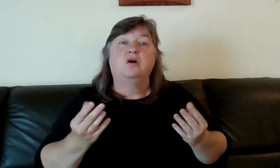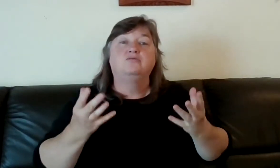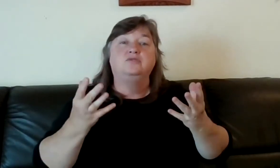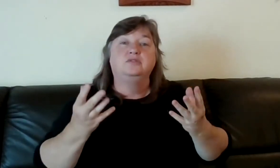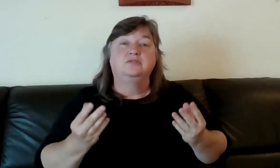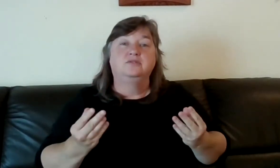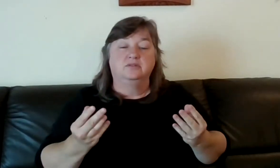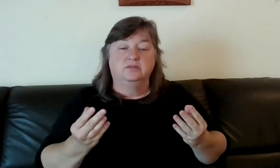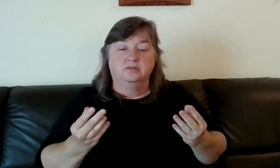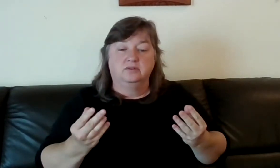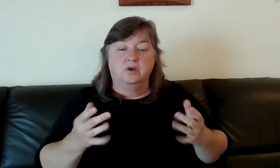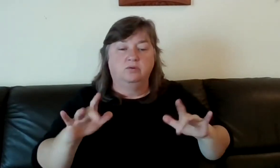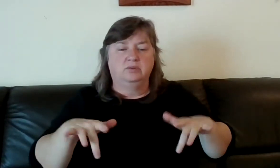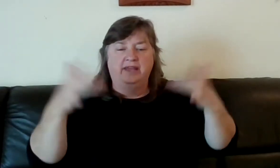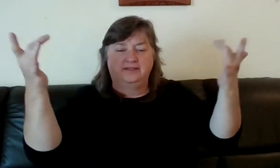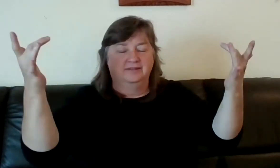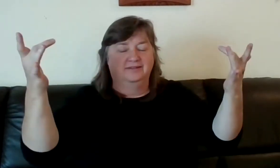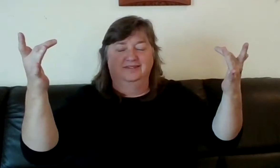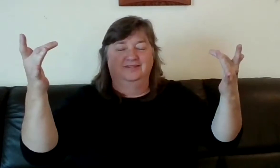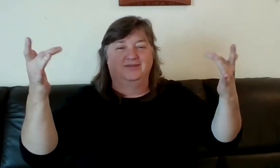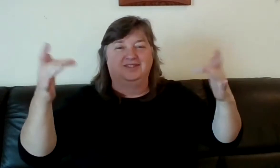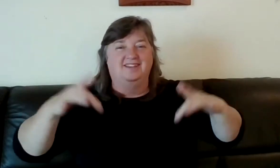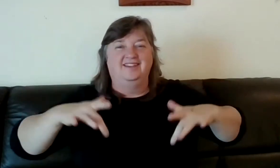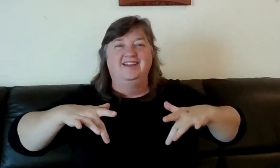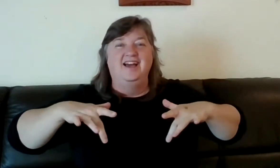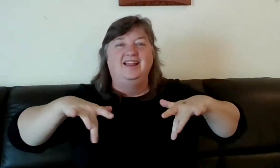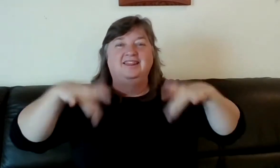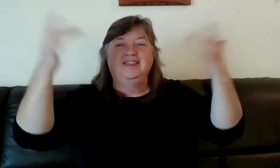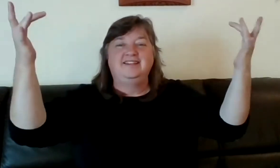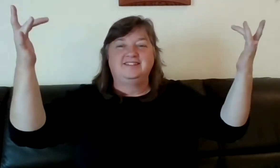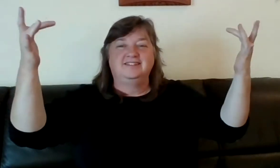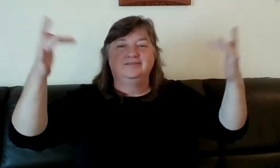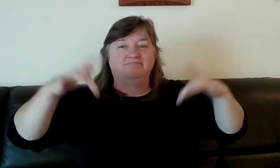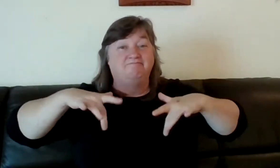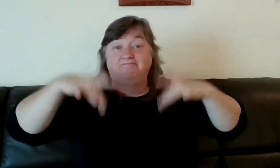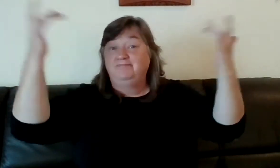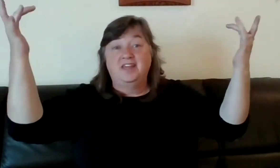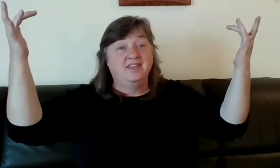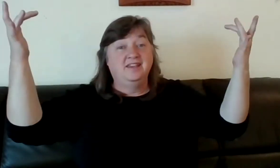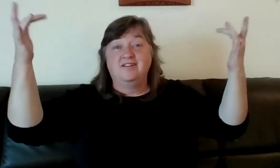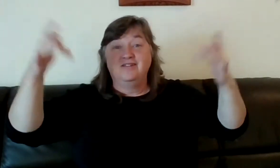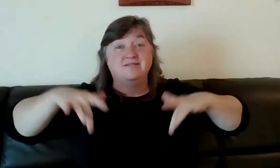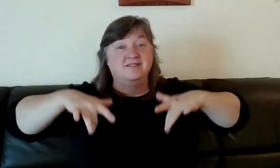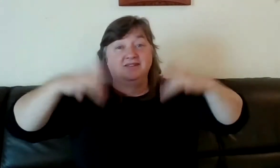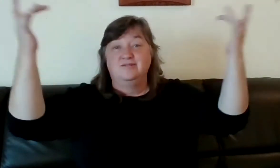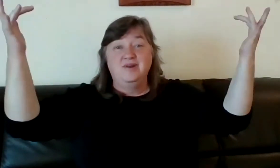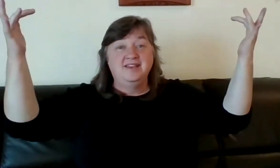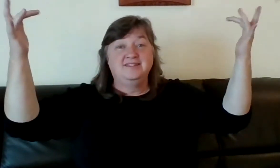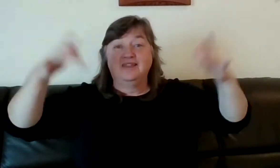soft, oh, light, what was I thinking? Light, nothing at all, weighs nothing